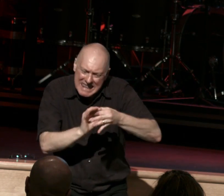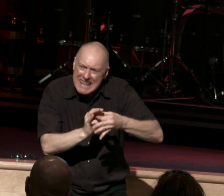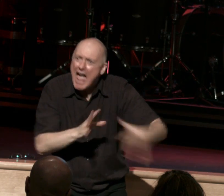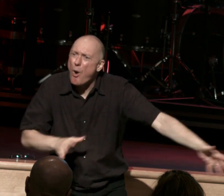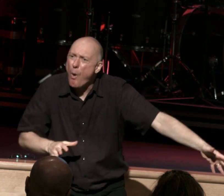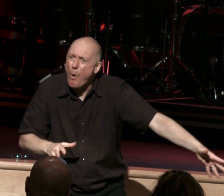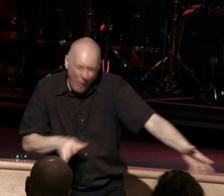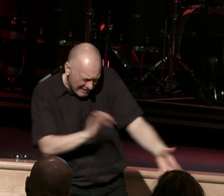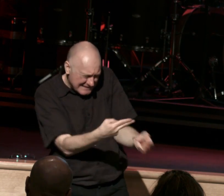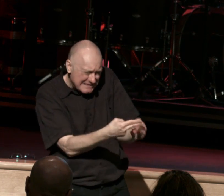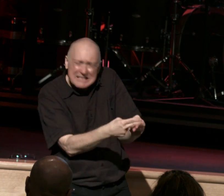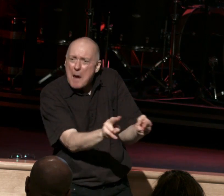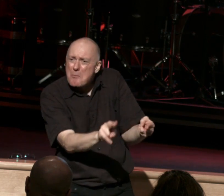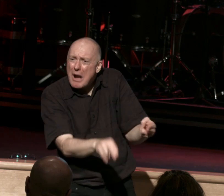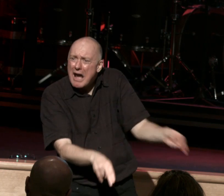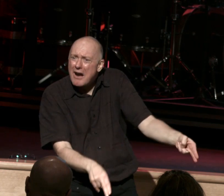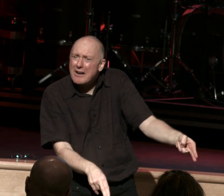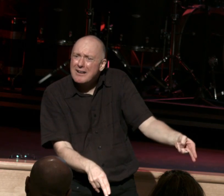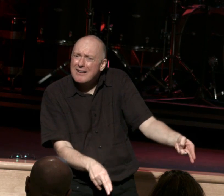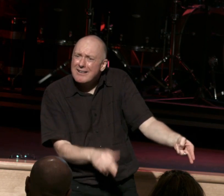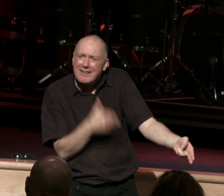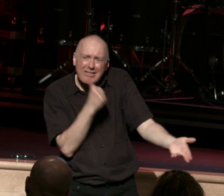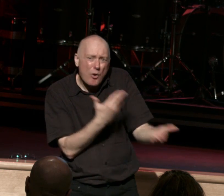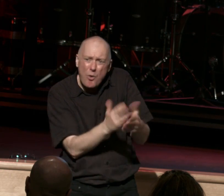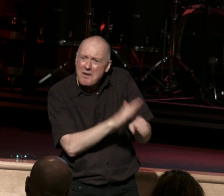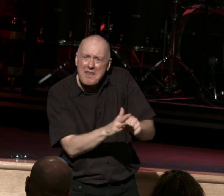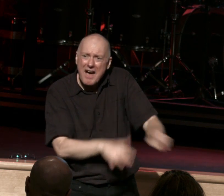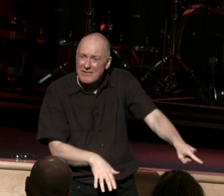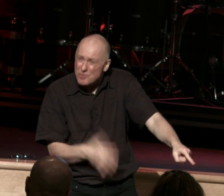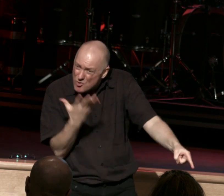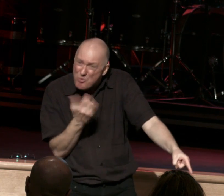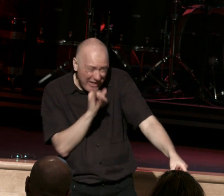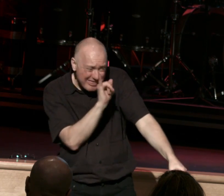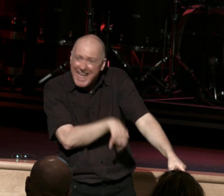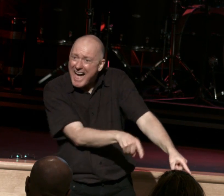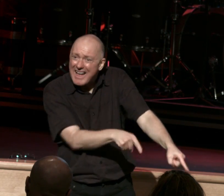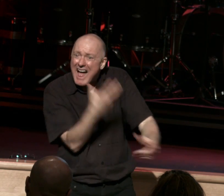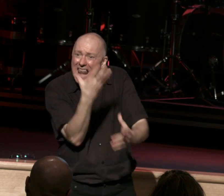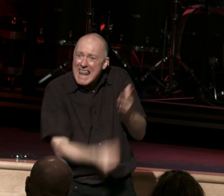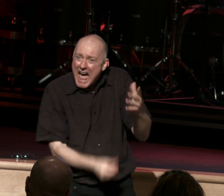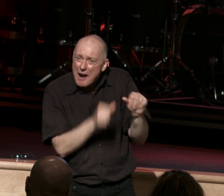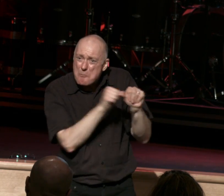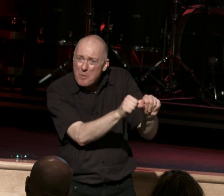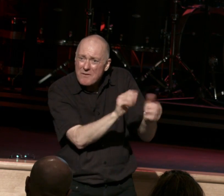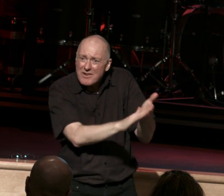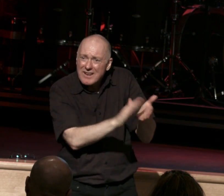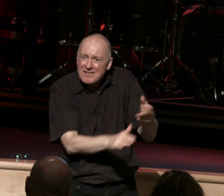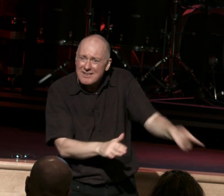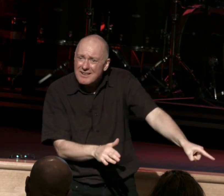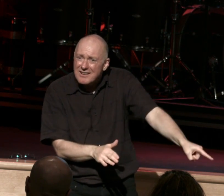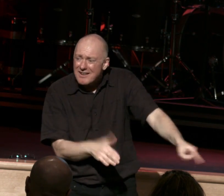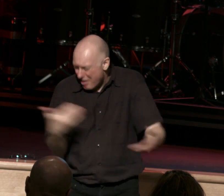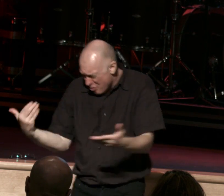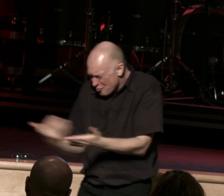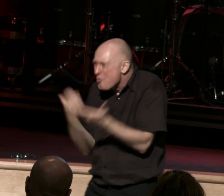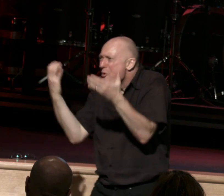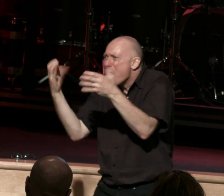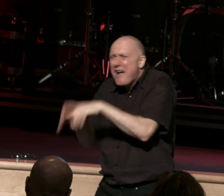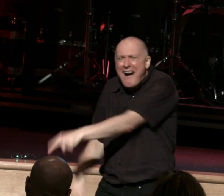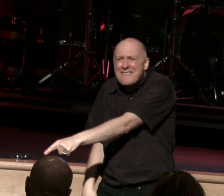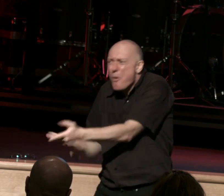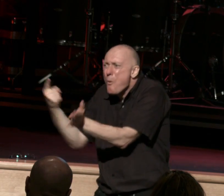of the old. You want temporary? You want insufficient? You want a lack of permanent forgiveness? The new